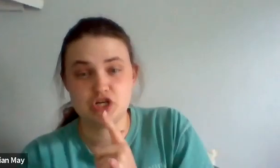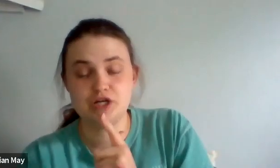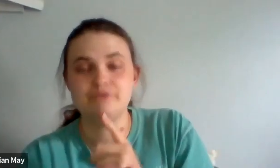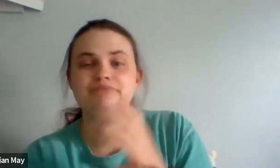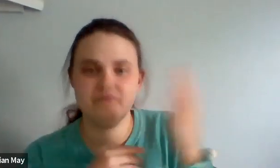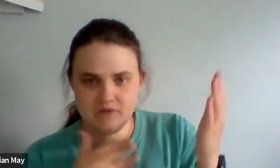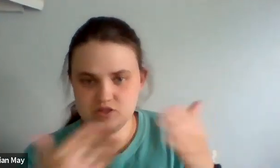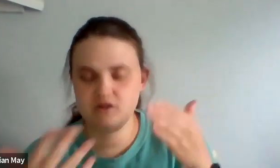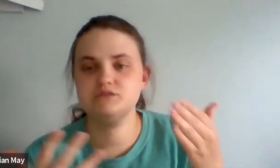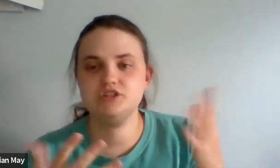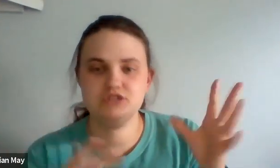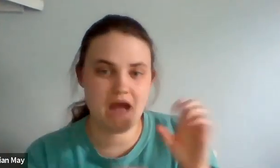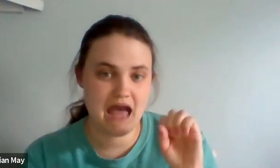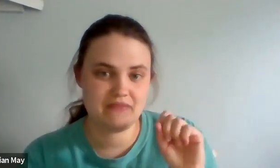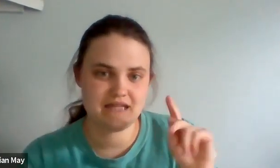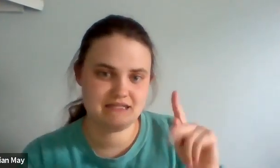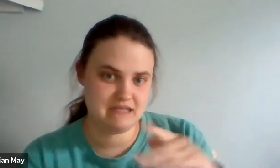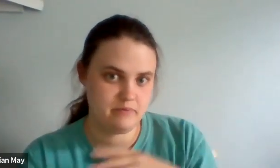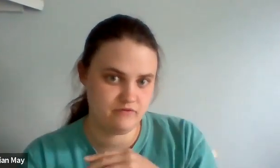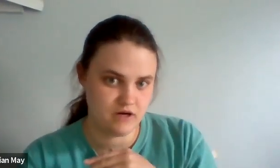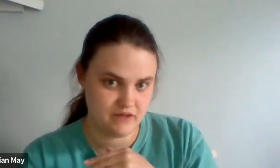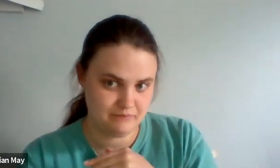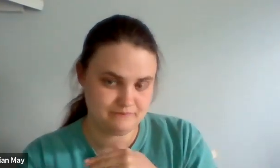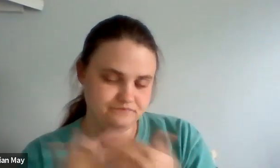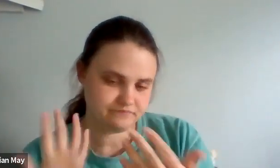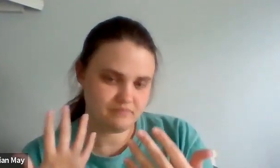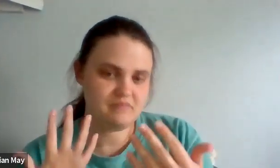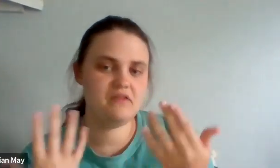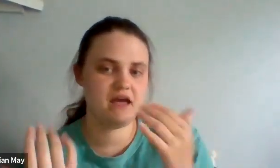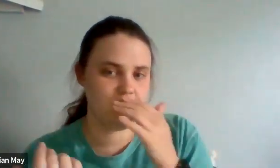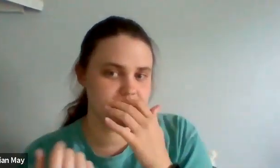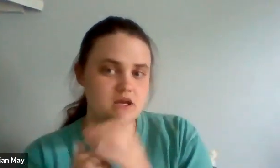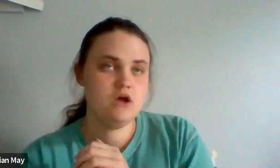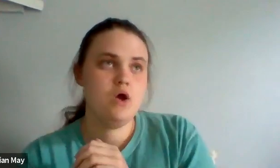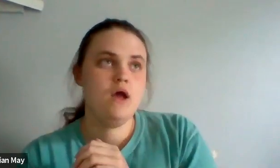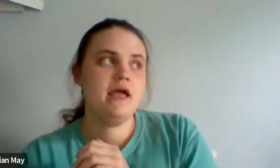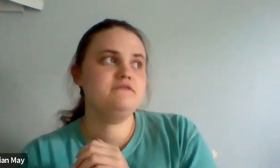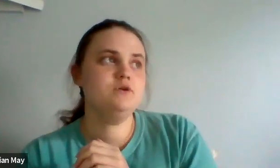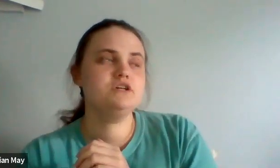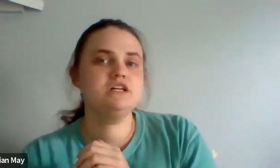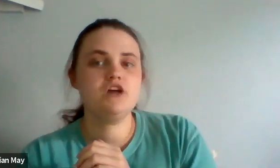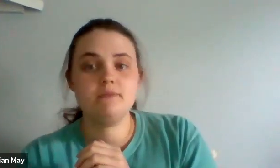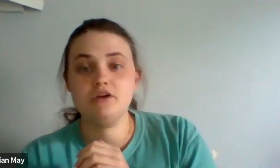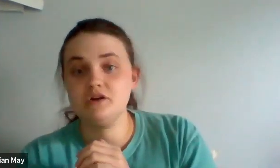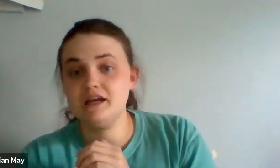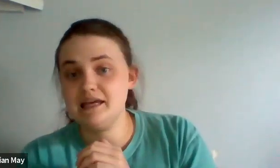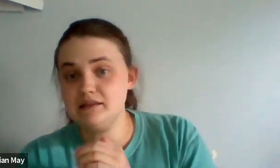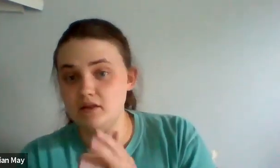sister. So that's what you do is you add that step in front of it. And that helps. If you were going to talk about your